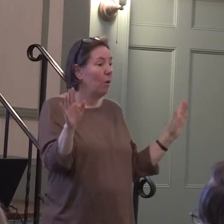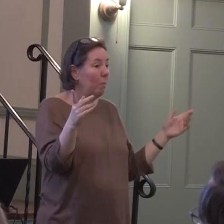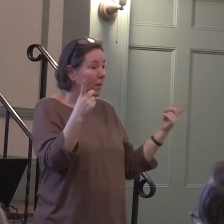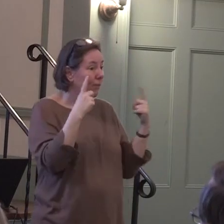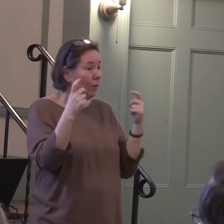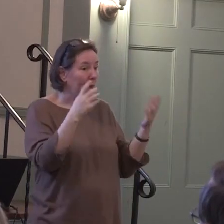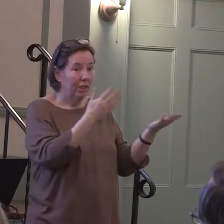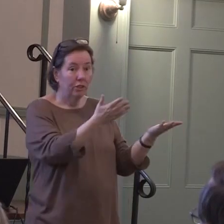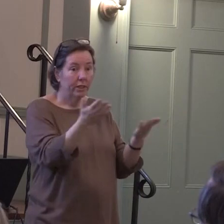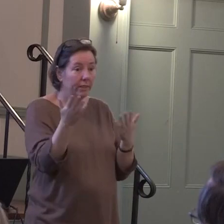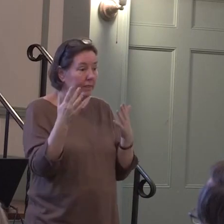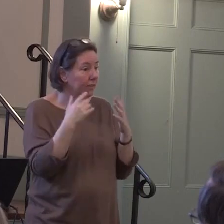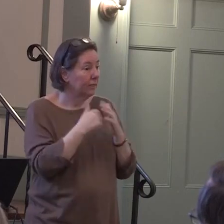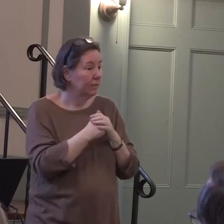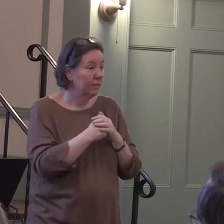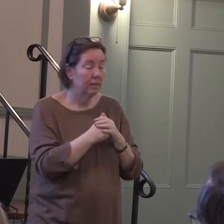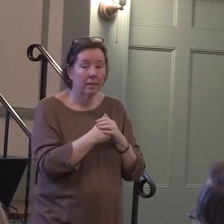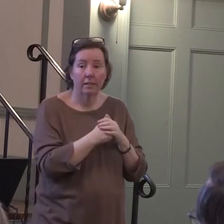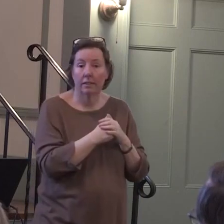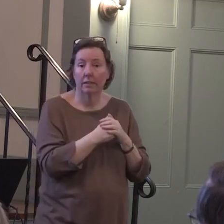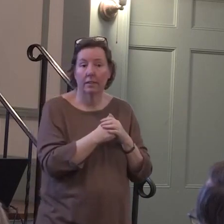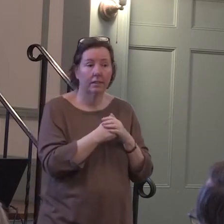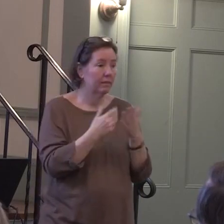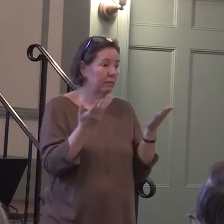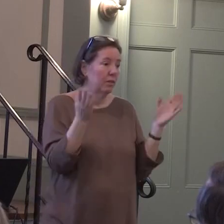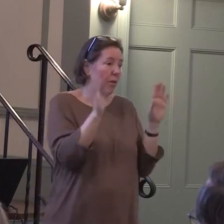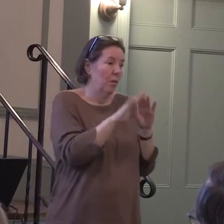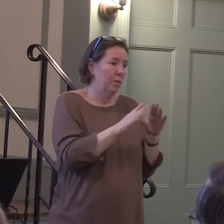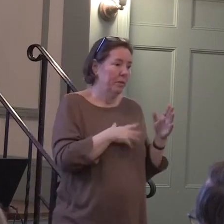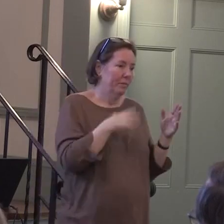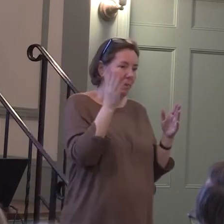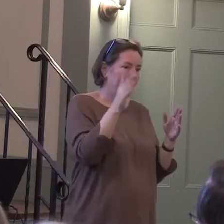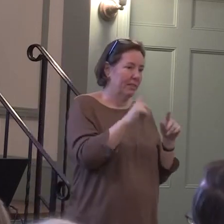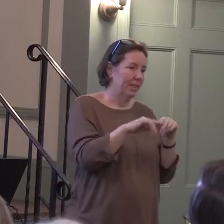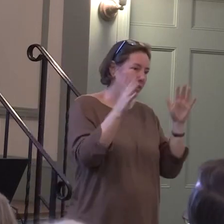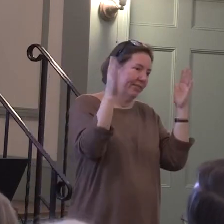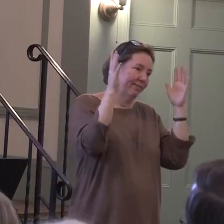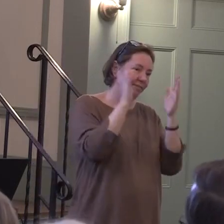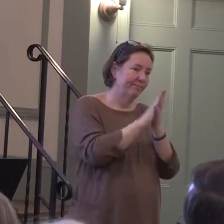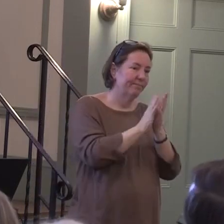open up for any questions you may have. That concludes my presentation.